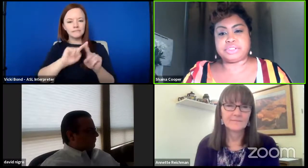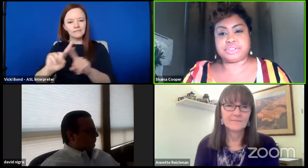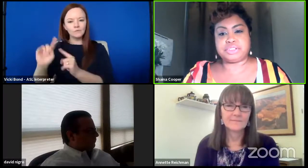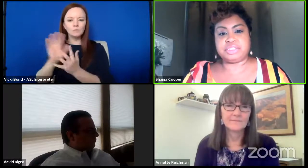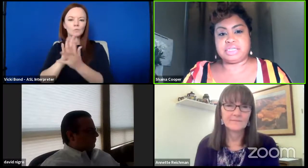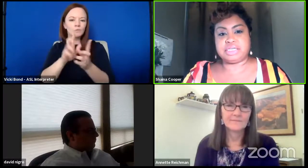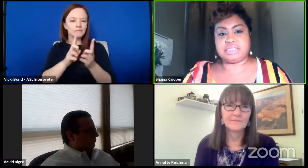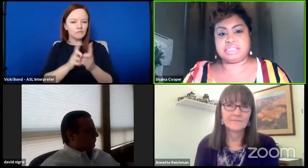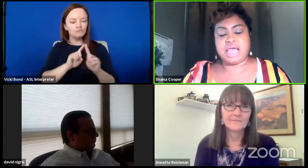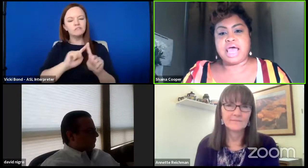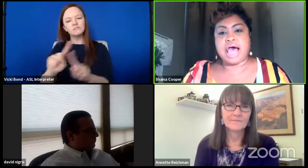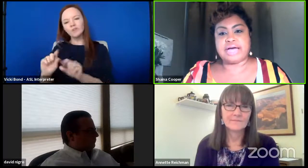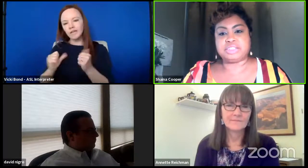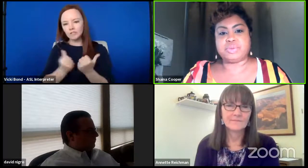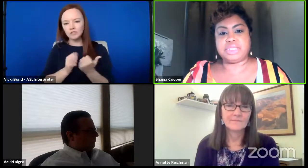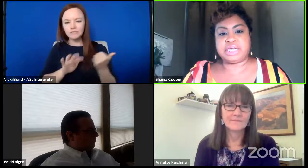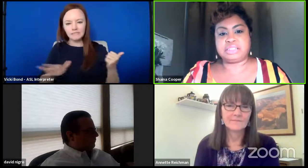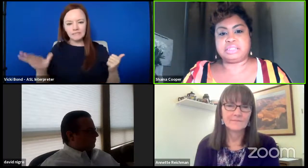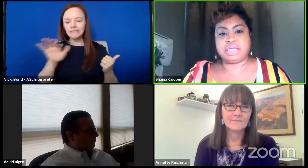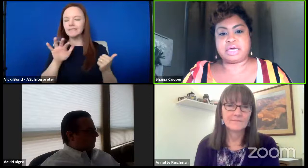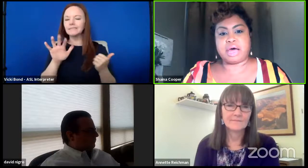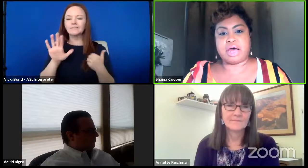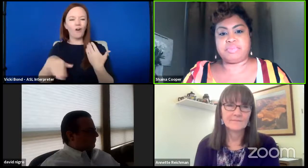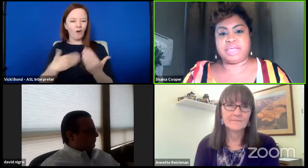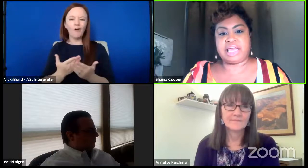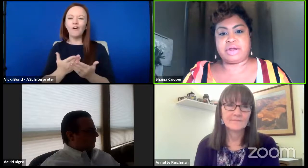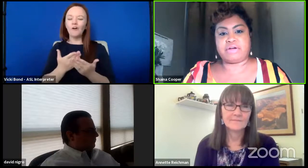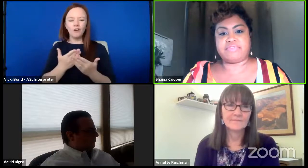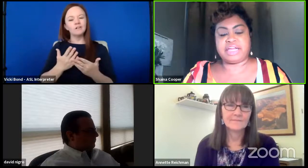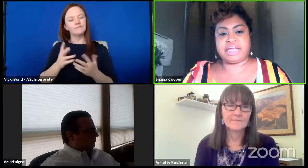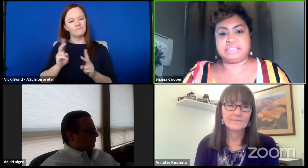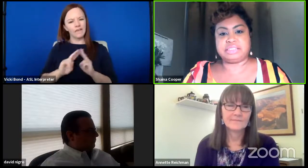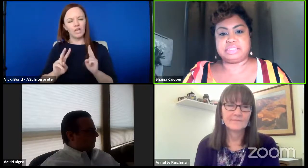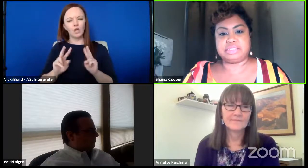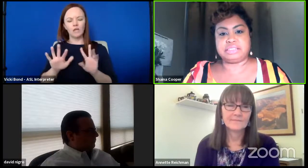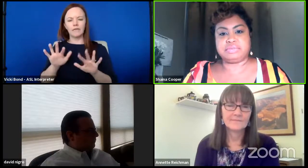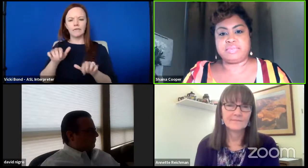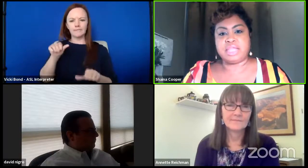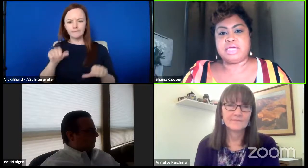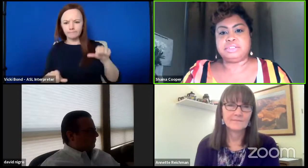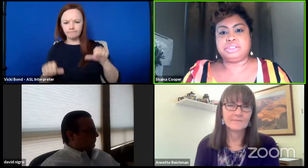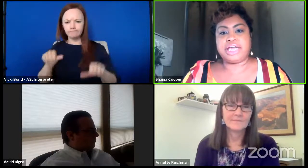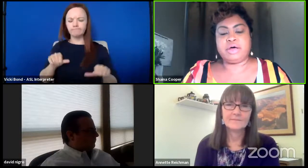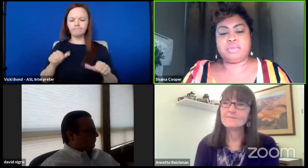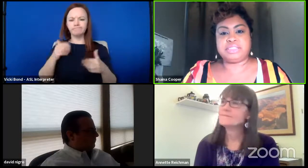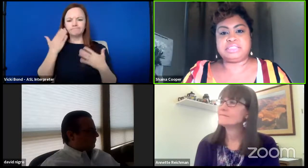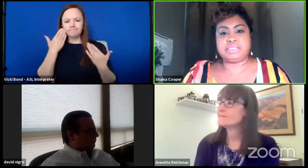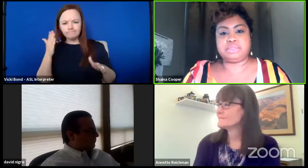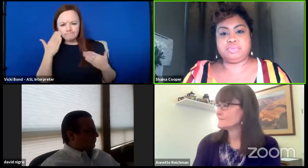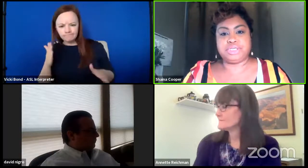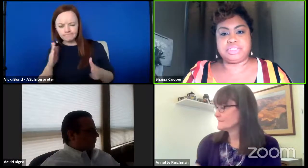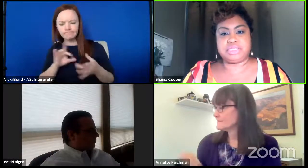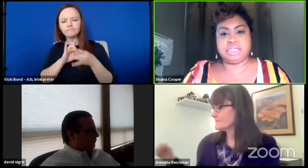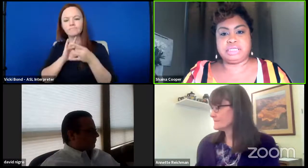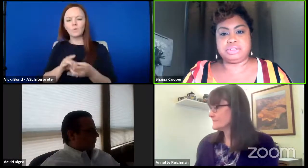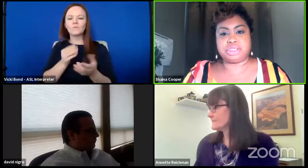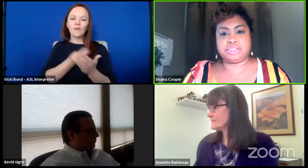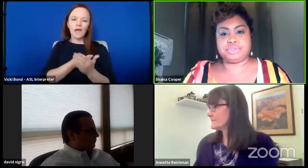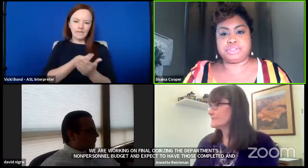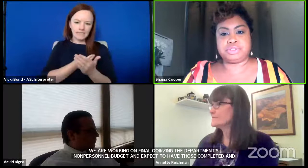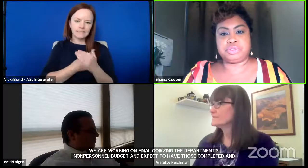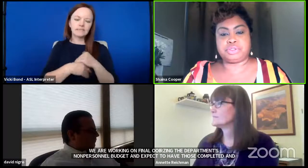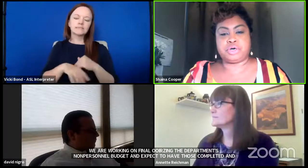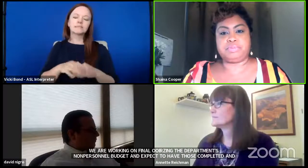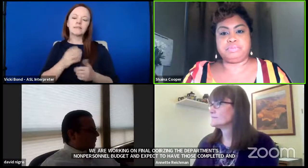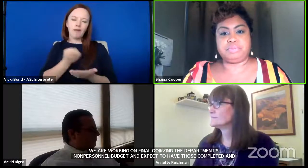lot of uncertainties as it relates to the economy and our finances. JLBC recently